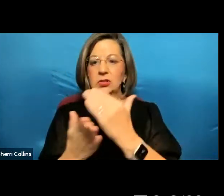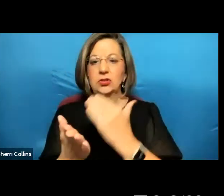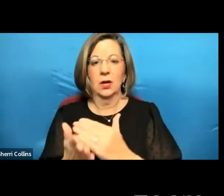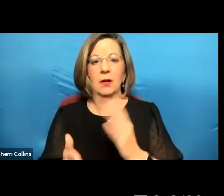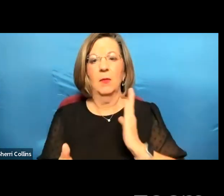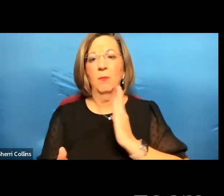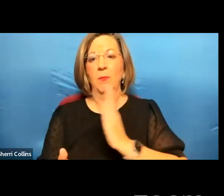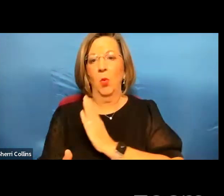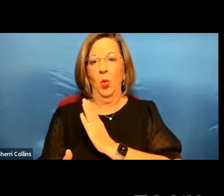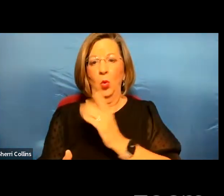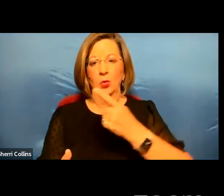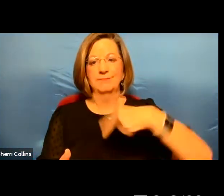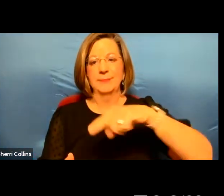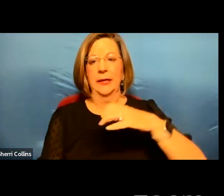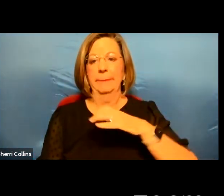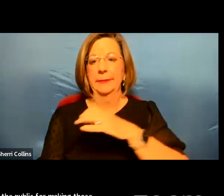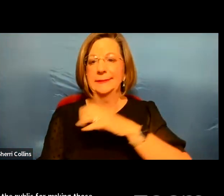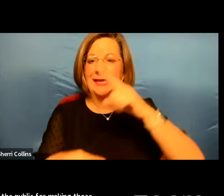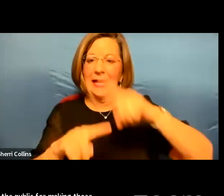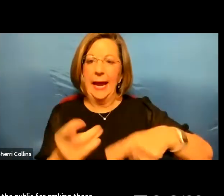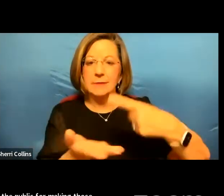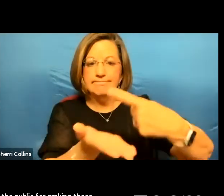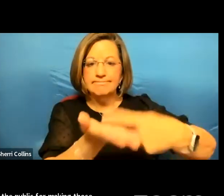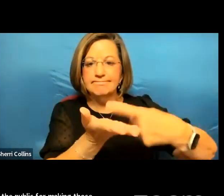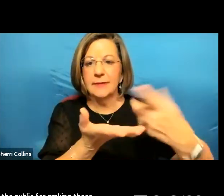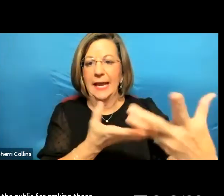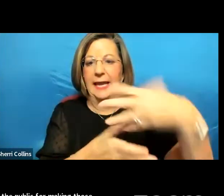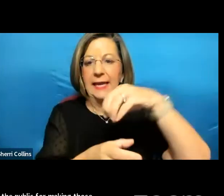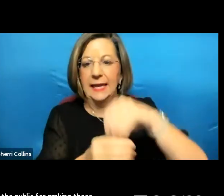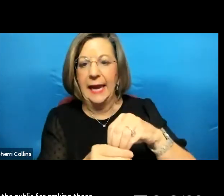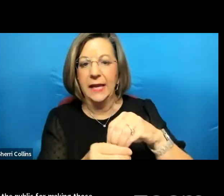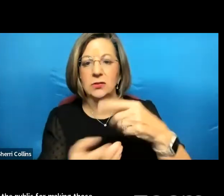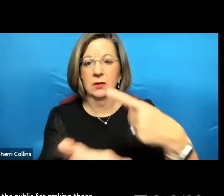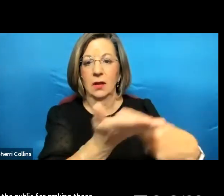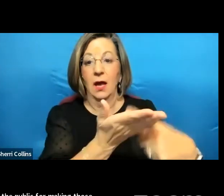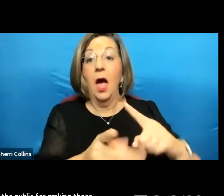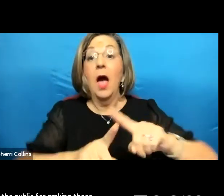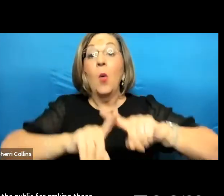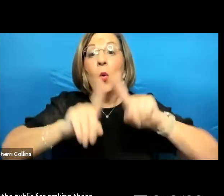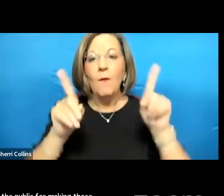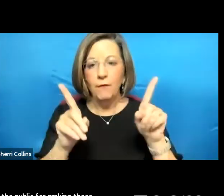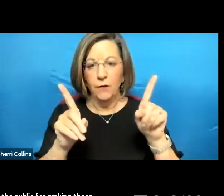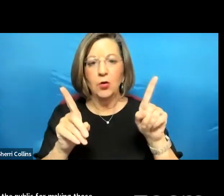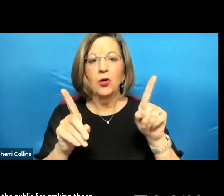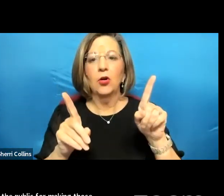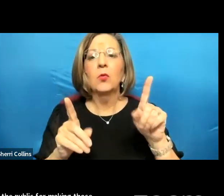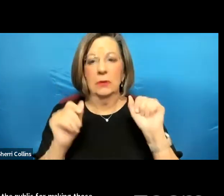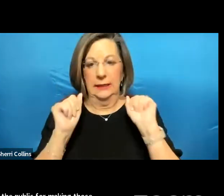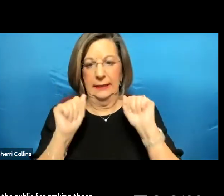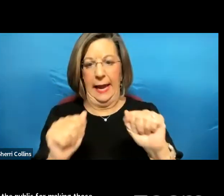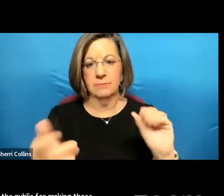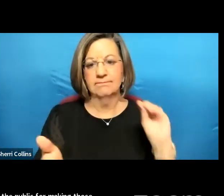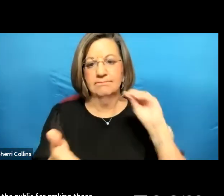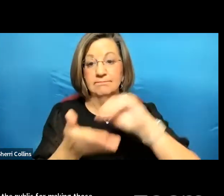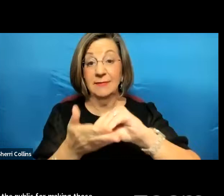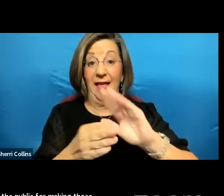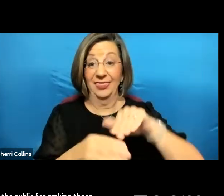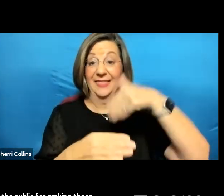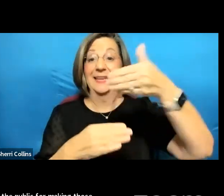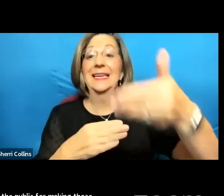that that topic is not on the agenda for the board, and so the board members cannot engage in a discussion about